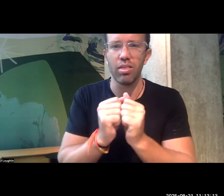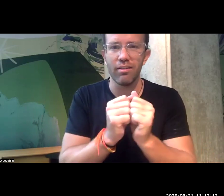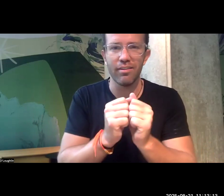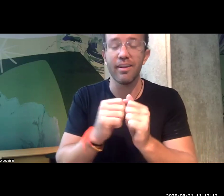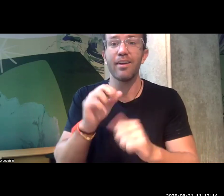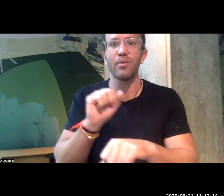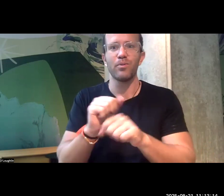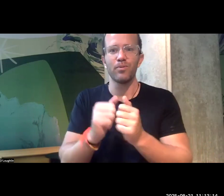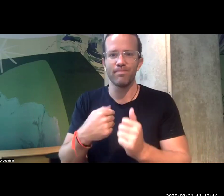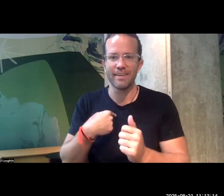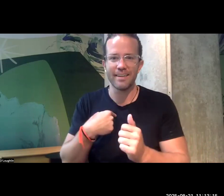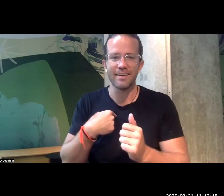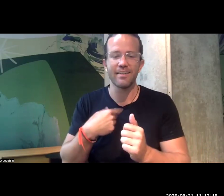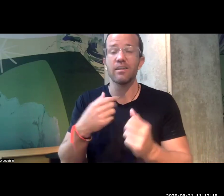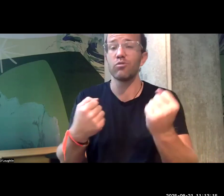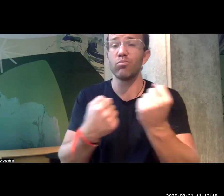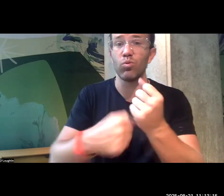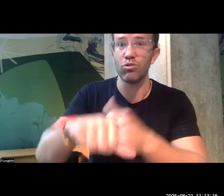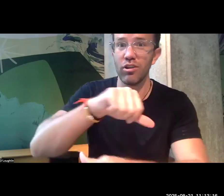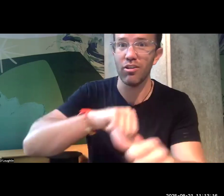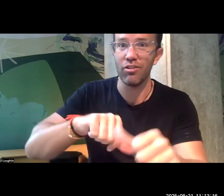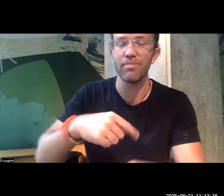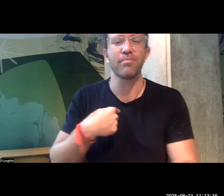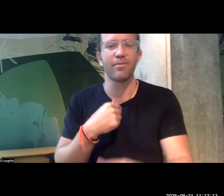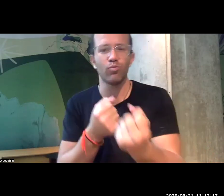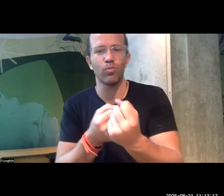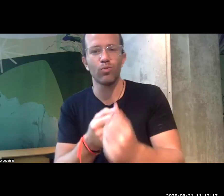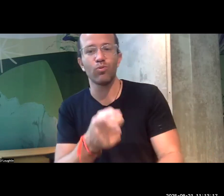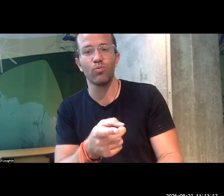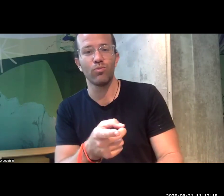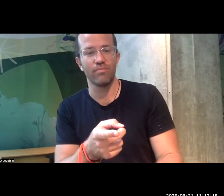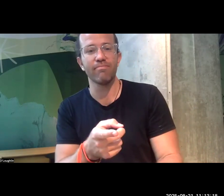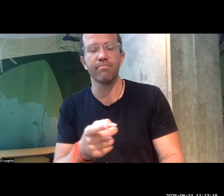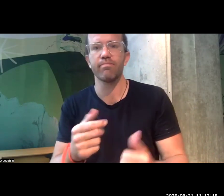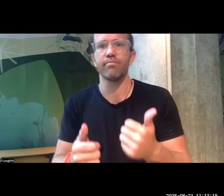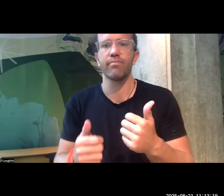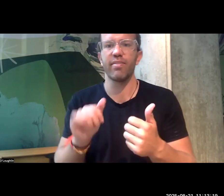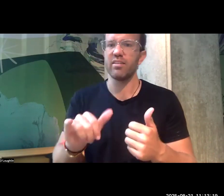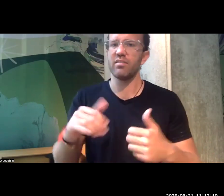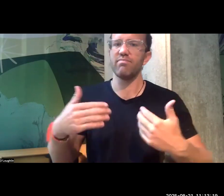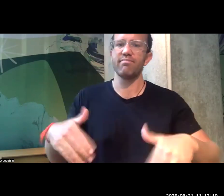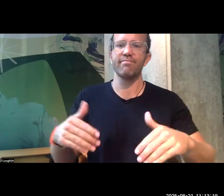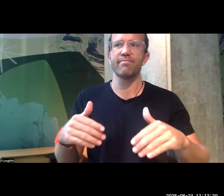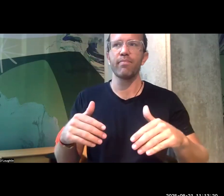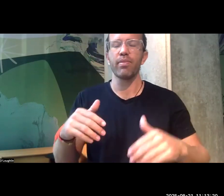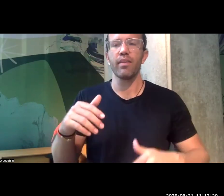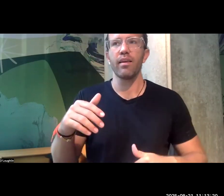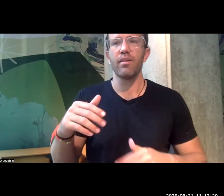point. Their goal is to work together and work with me, support each other. I'll be supporting you